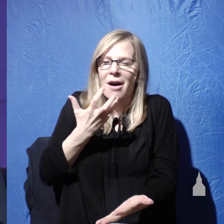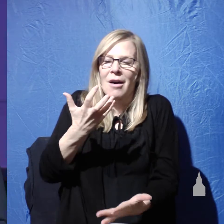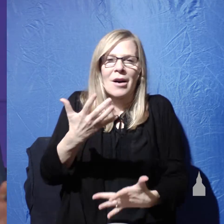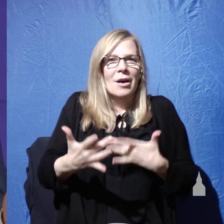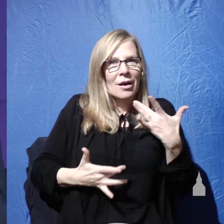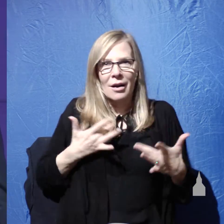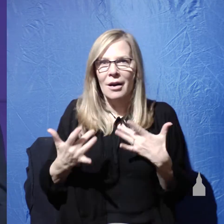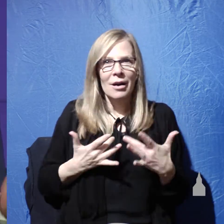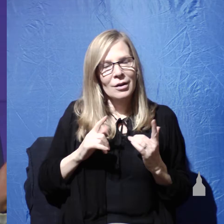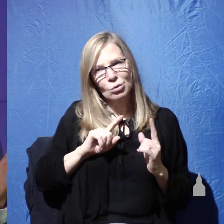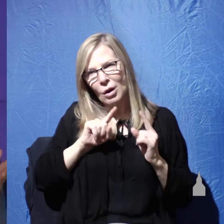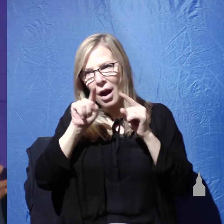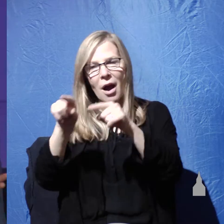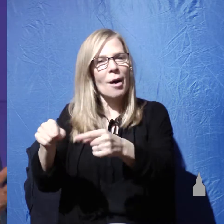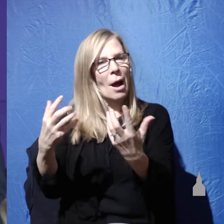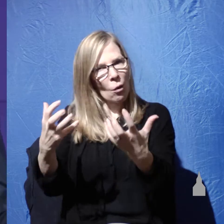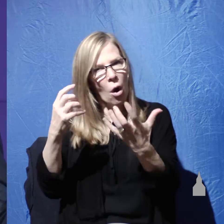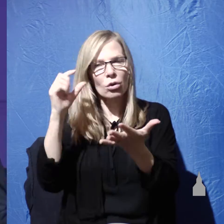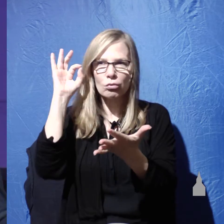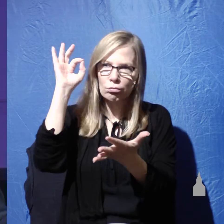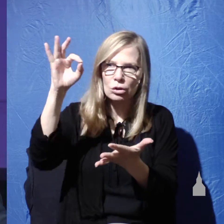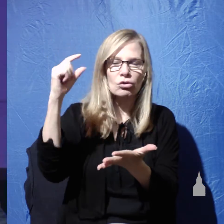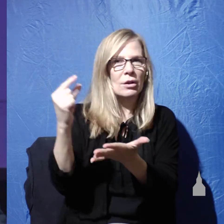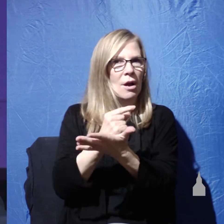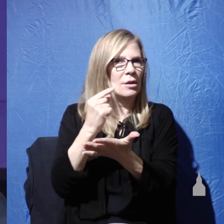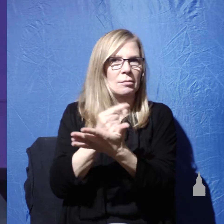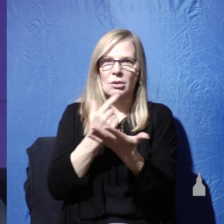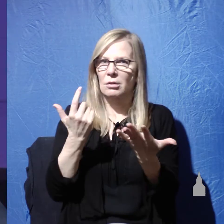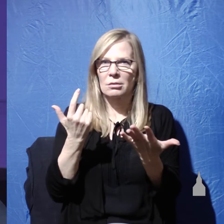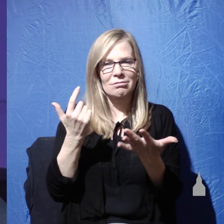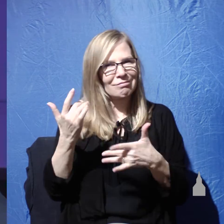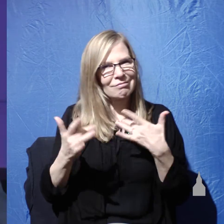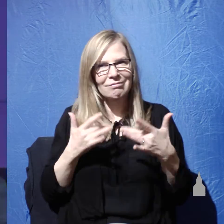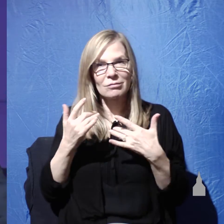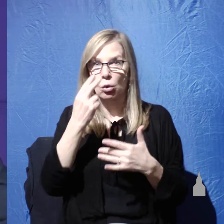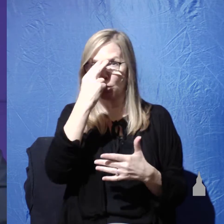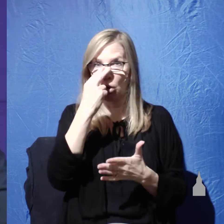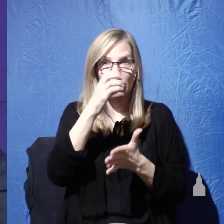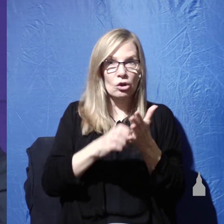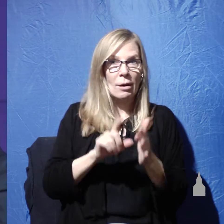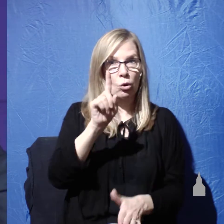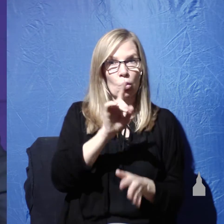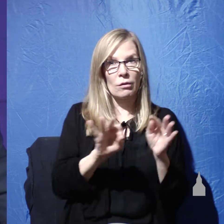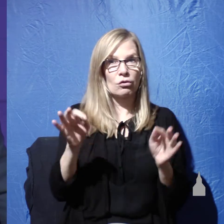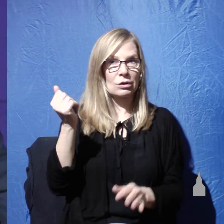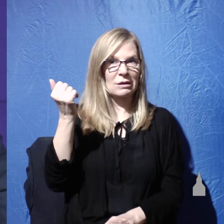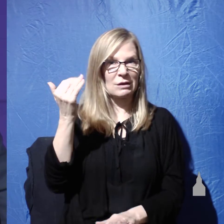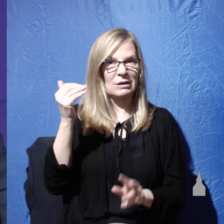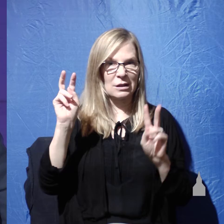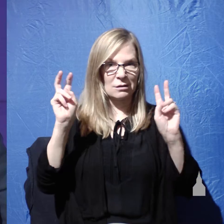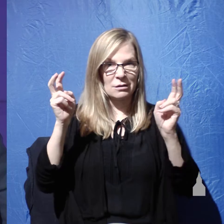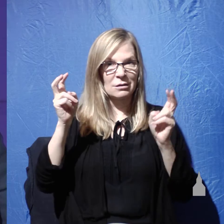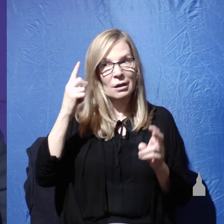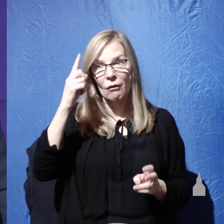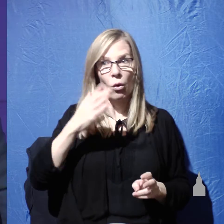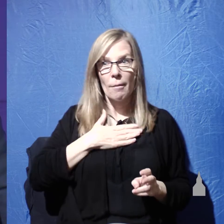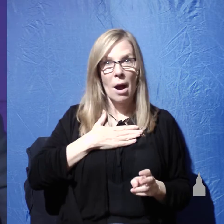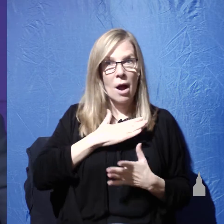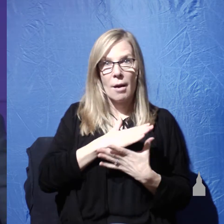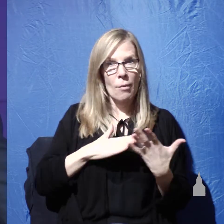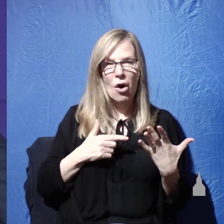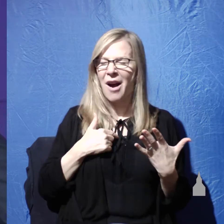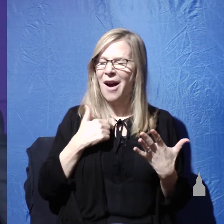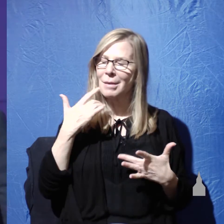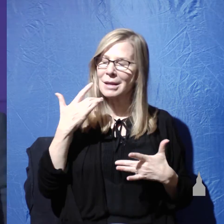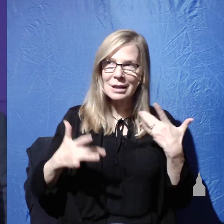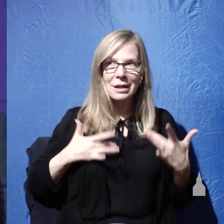Rome and to preach the gospel. That's why he was coming there. Romans chapter 1, verse 15. He said, "So for my part," note this,